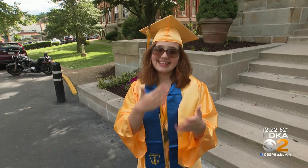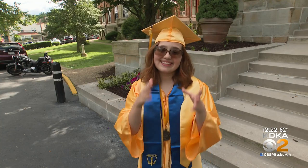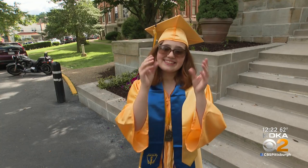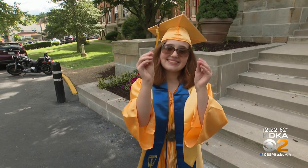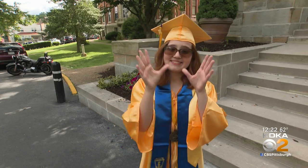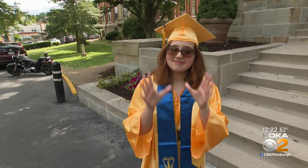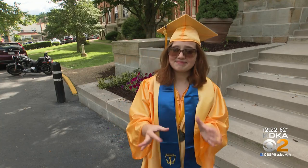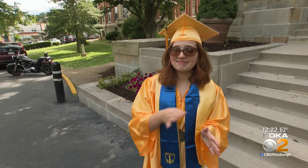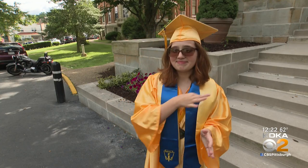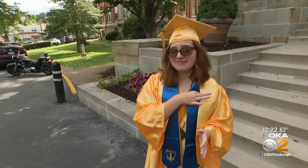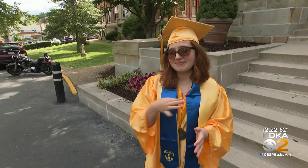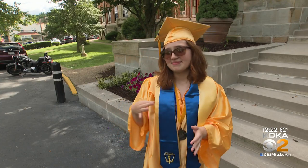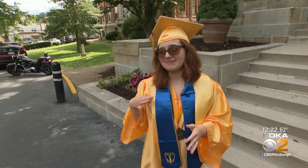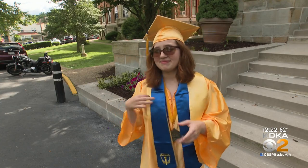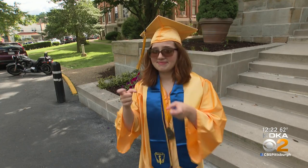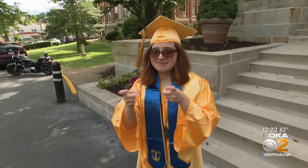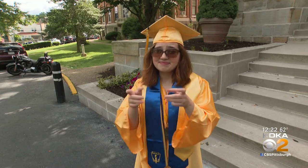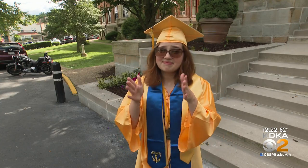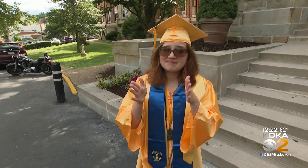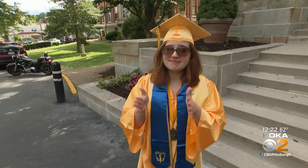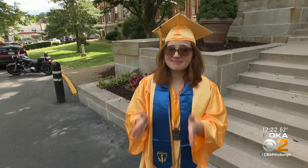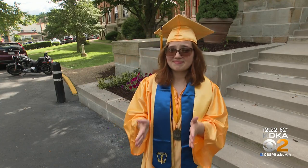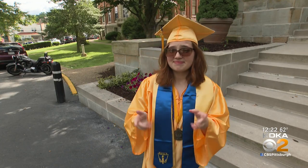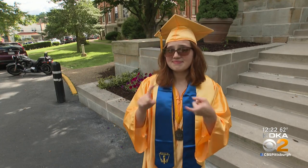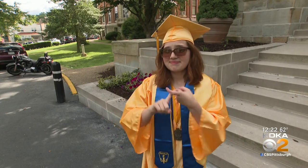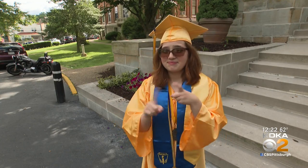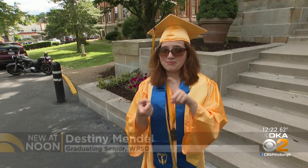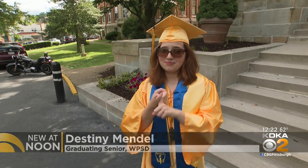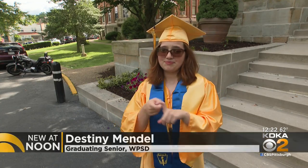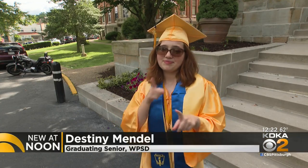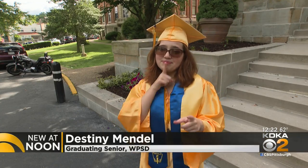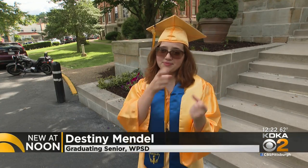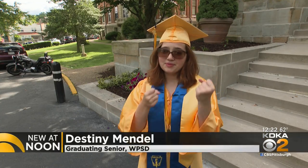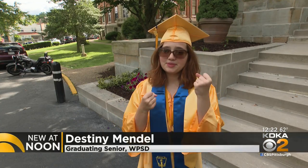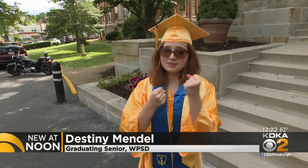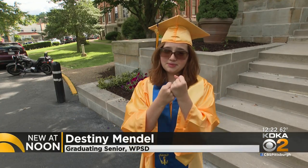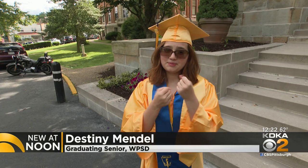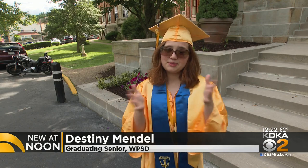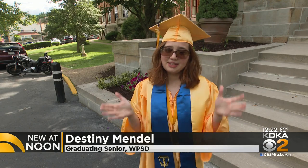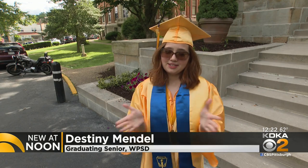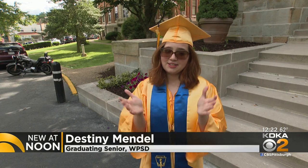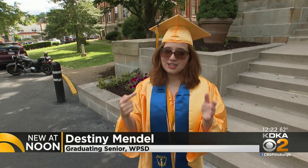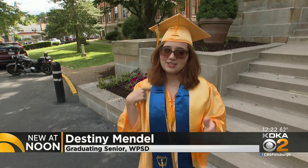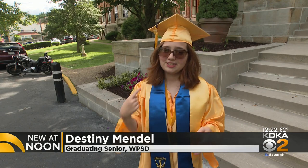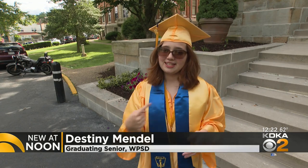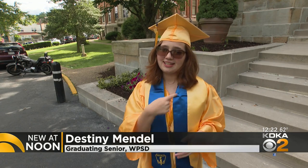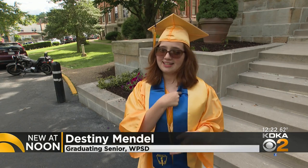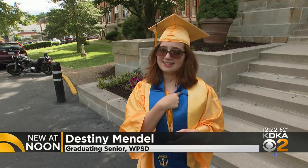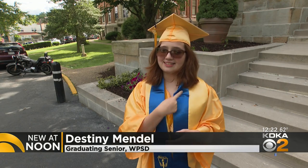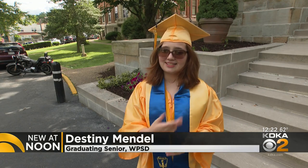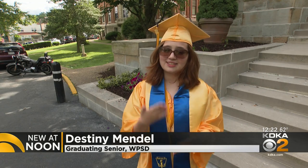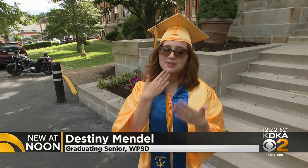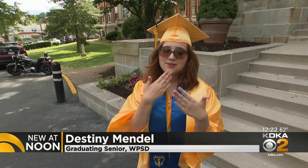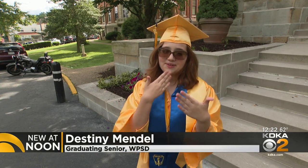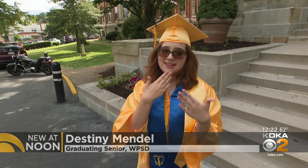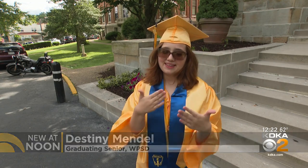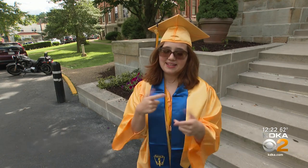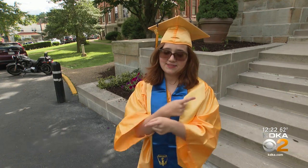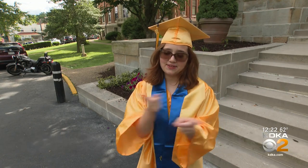Well I just want to thank all my teachers, faculty, staff, administrators and friends who supported and encouraged us over the years.